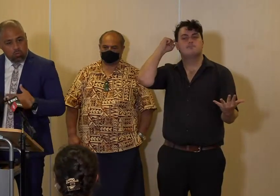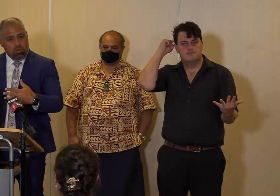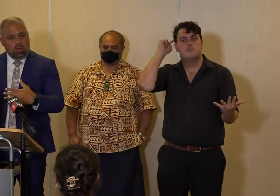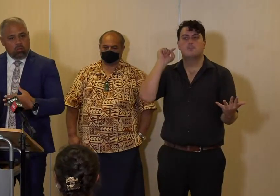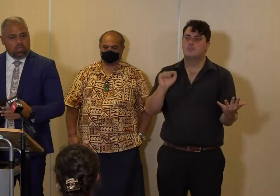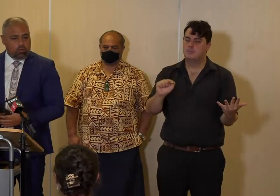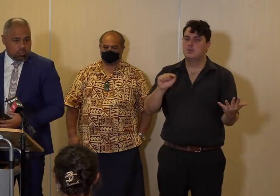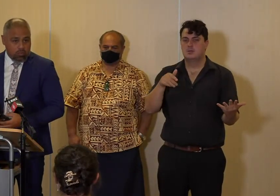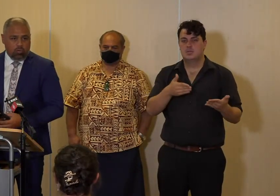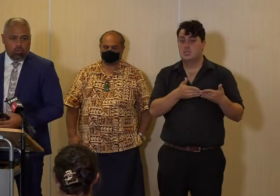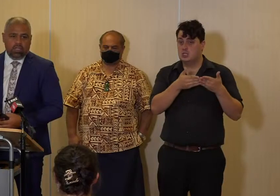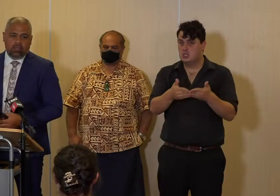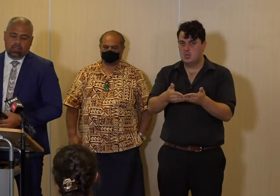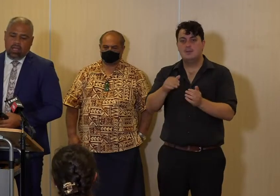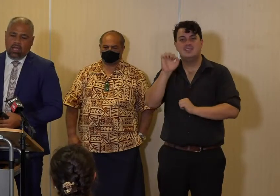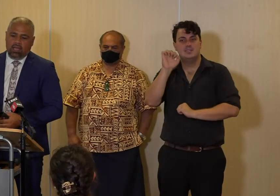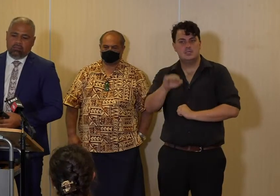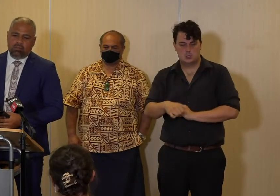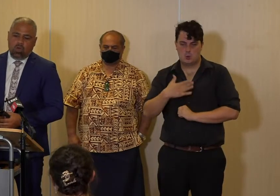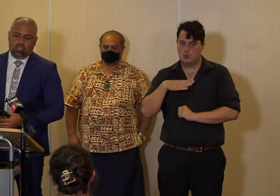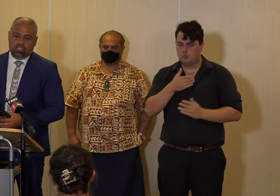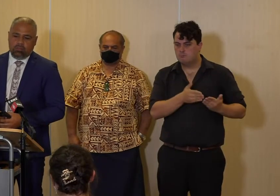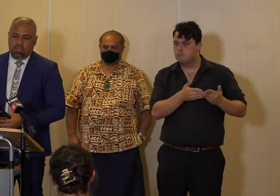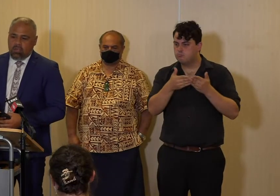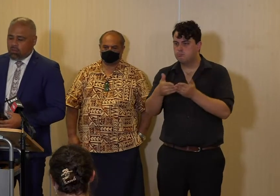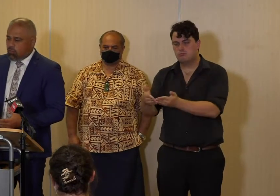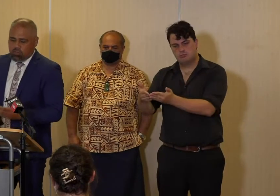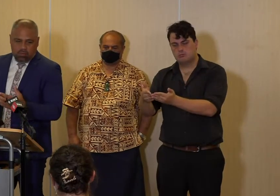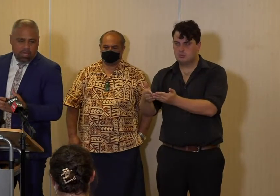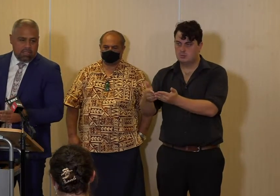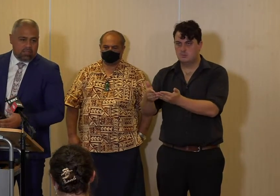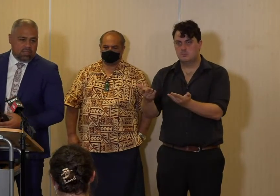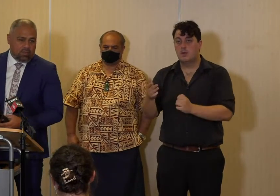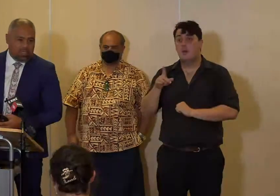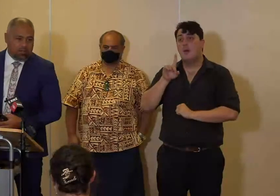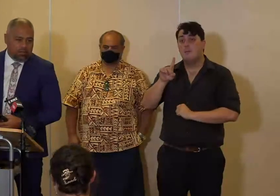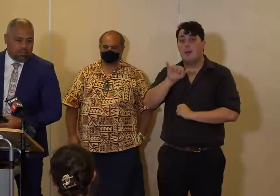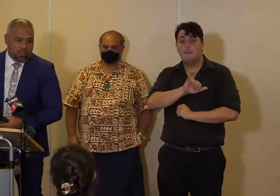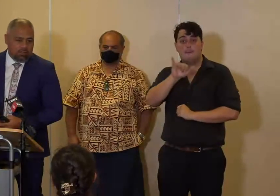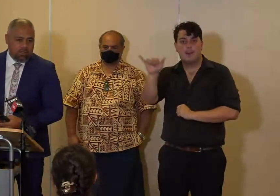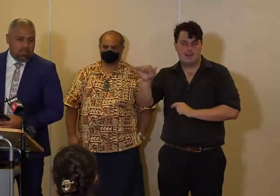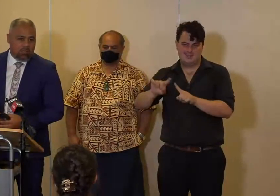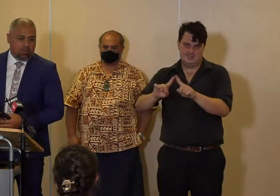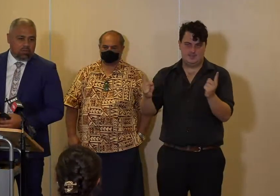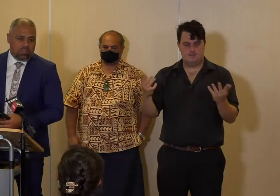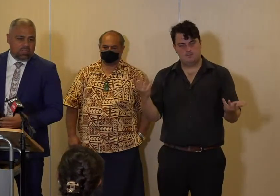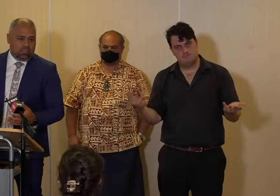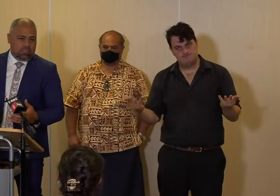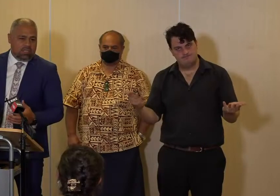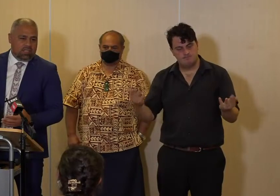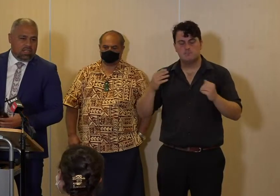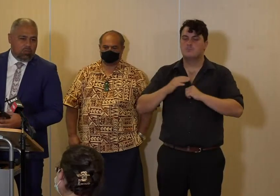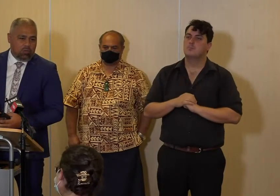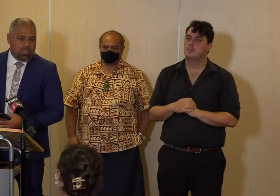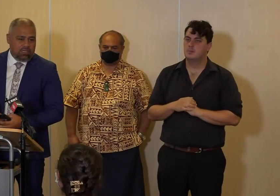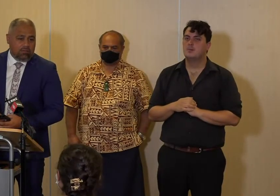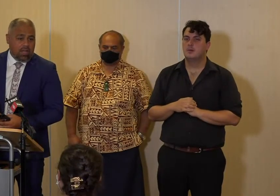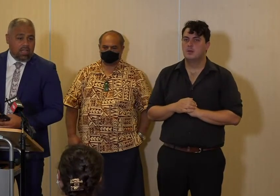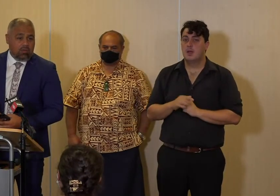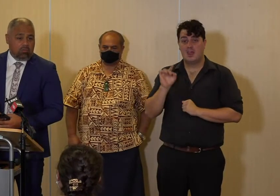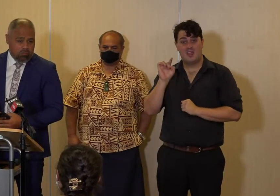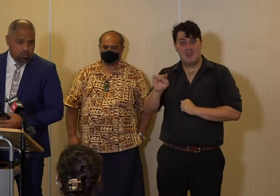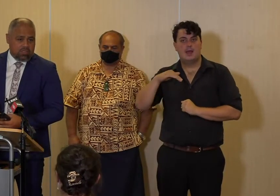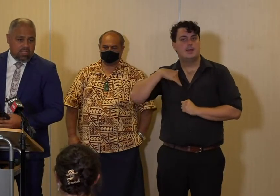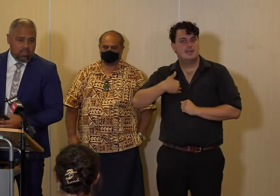about who we'd look to deploy on a ship, but of course the planes are something different. But of course that's exactly what we need to